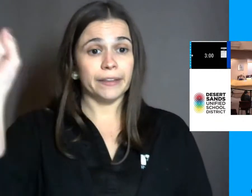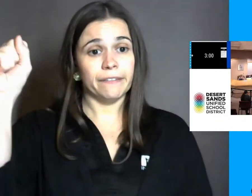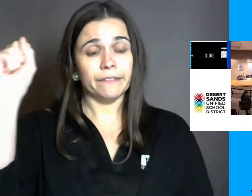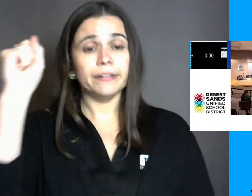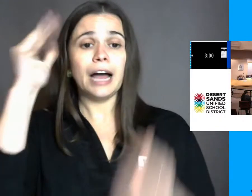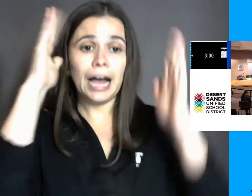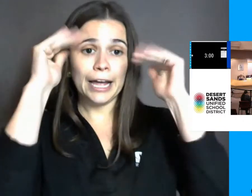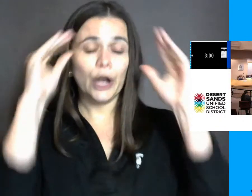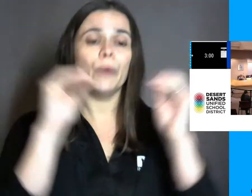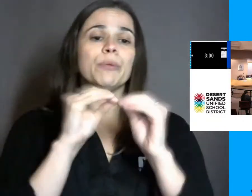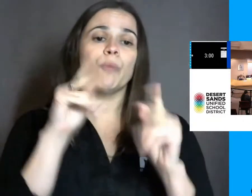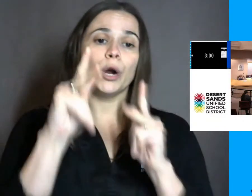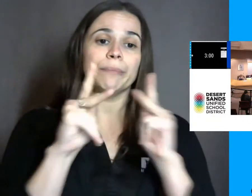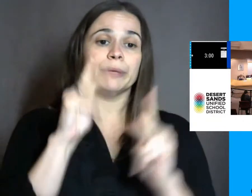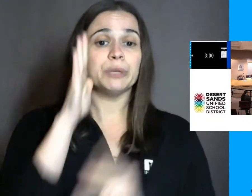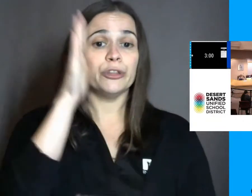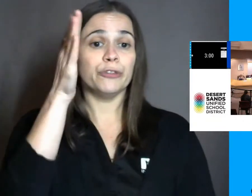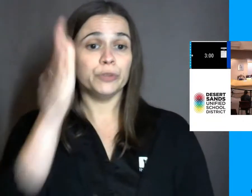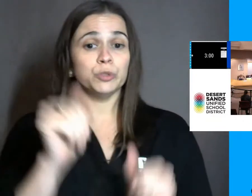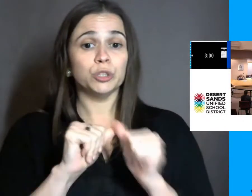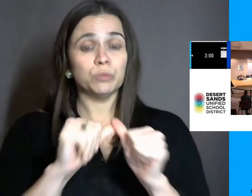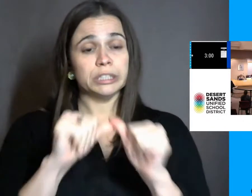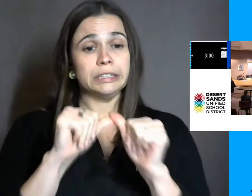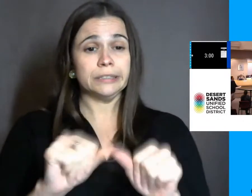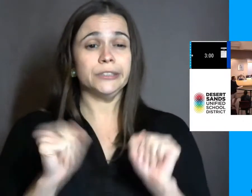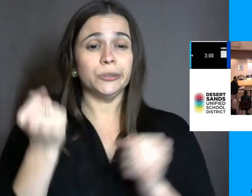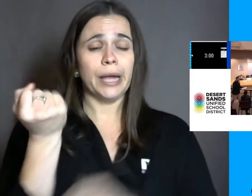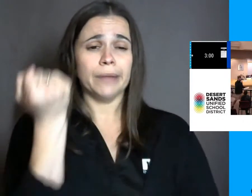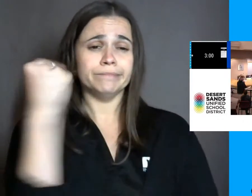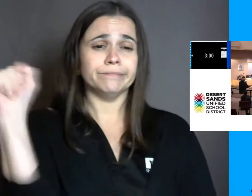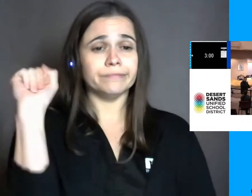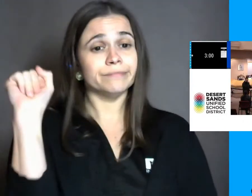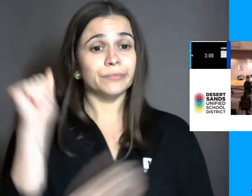with me. Thank you. We'll get through this.